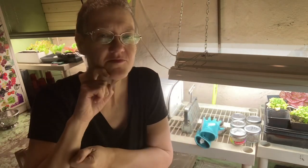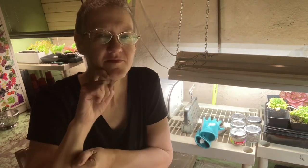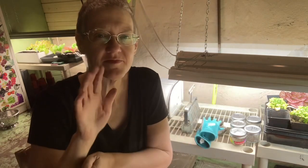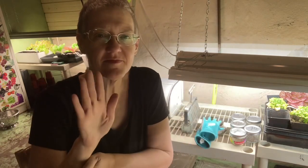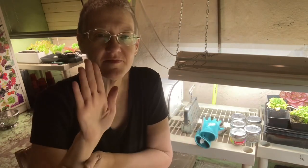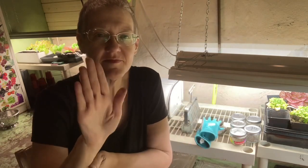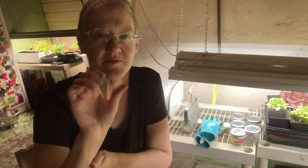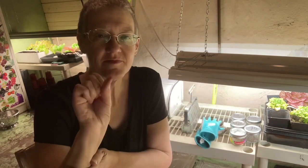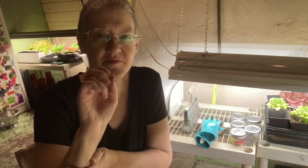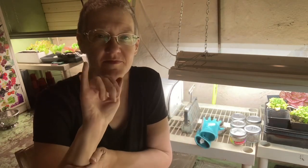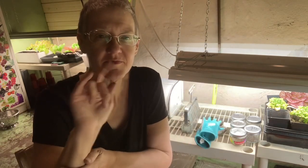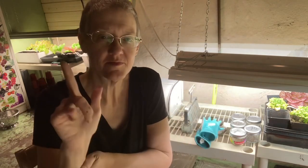is.